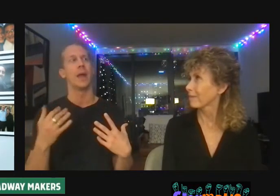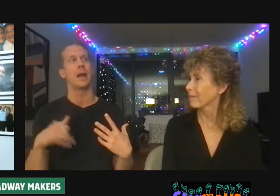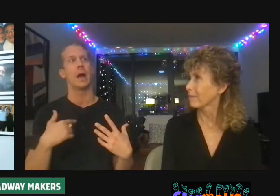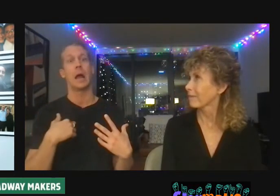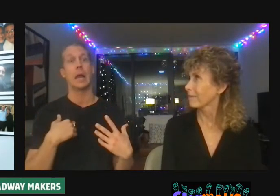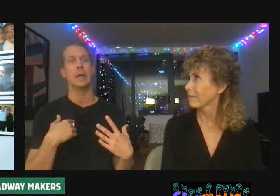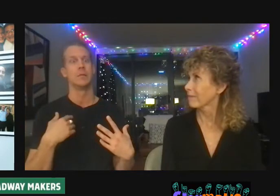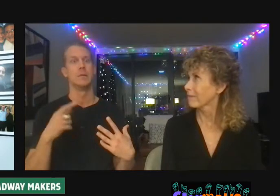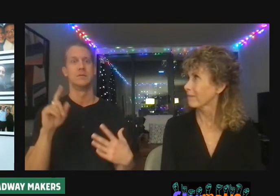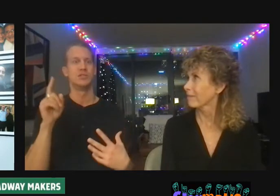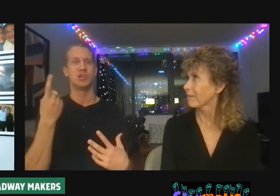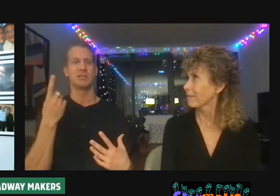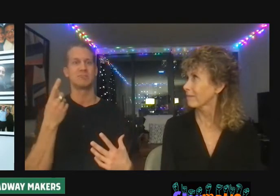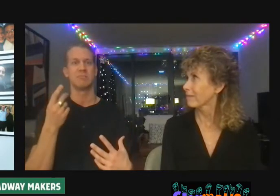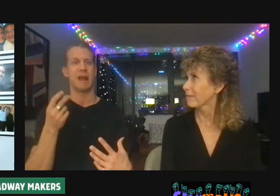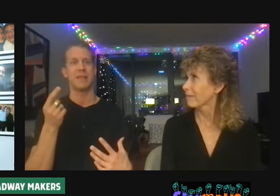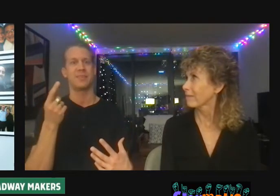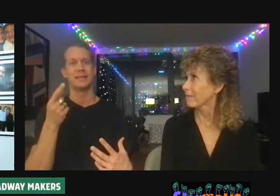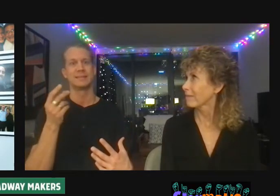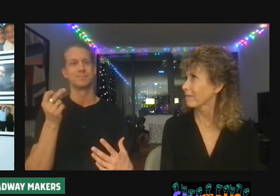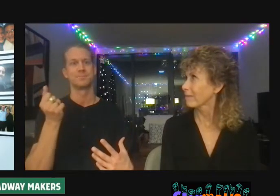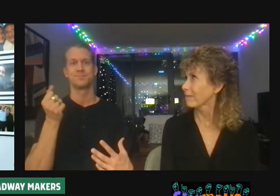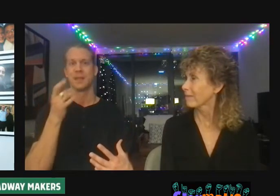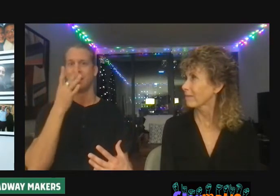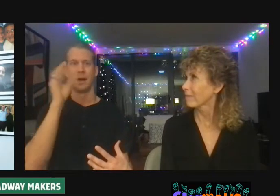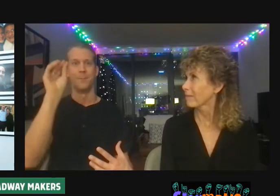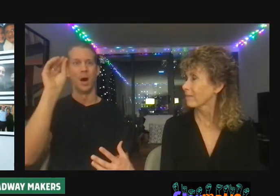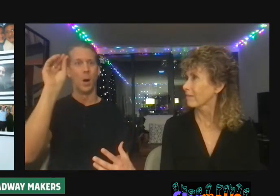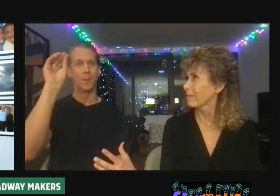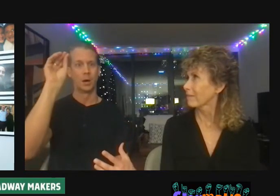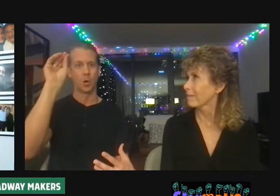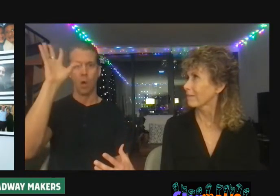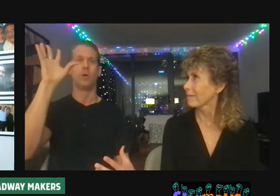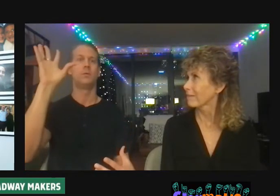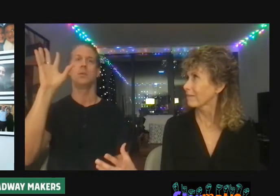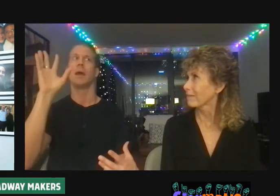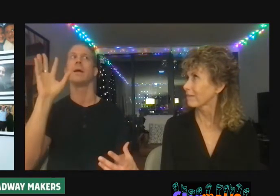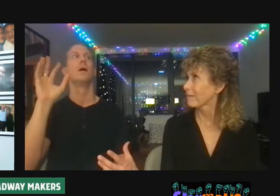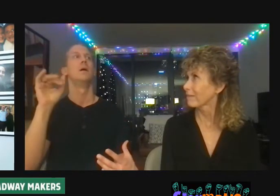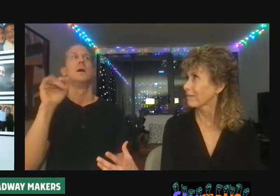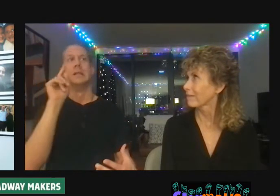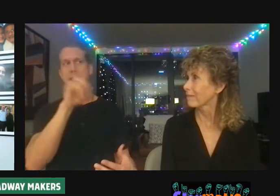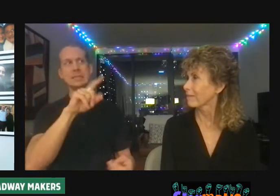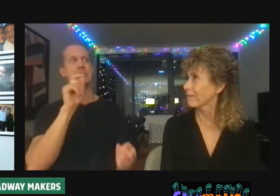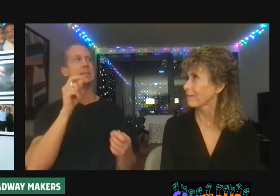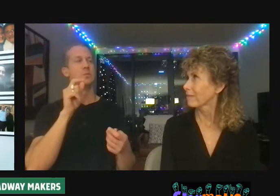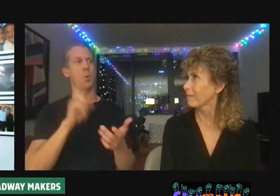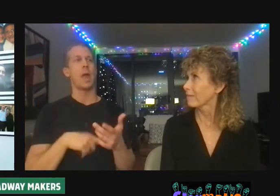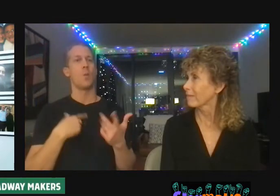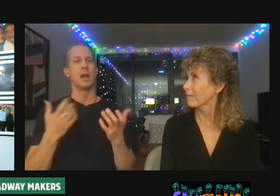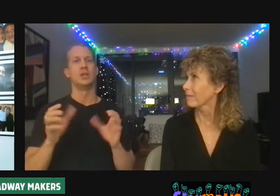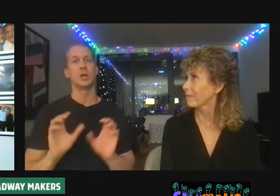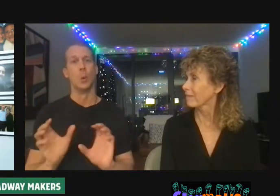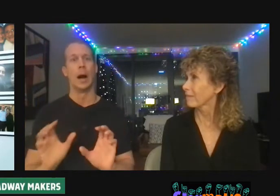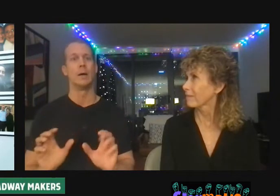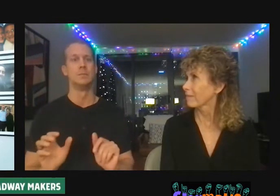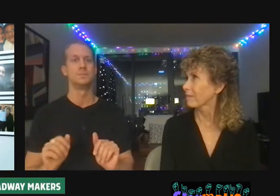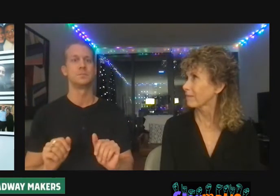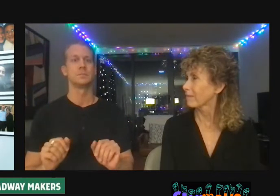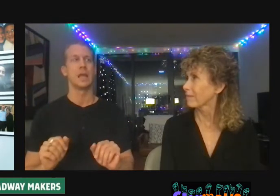inspired in that I just had this light bulb. Like, this is what I want to